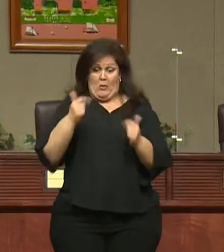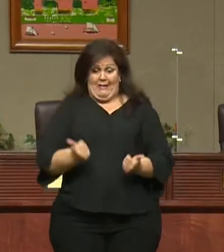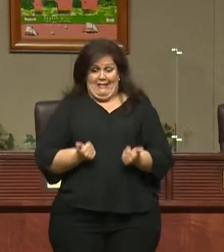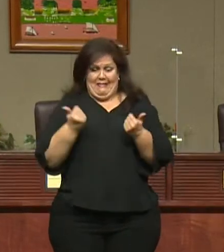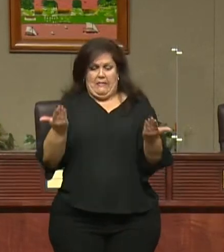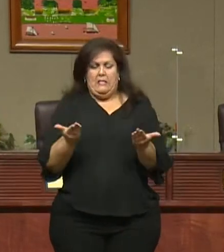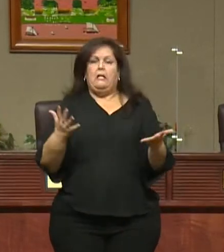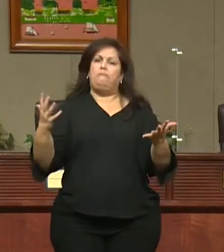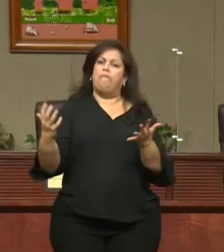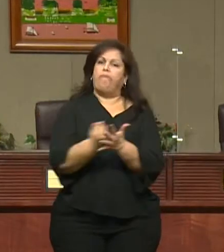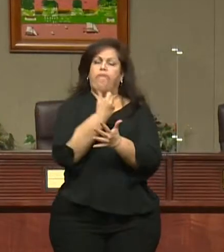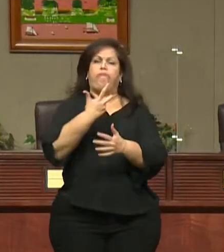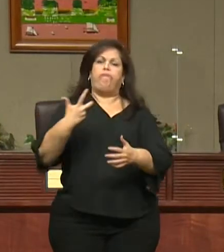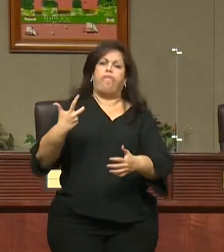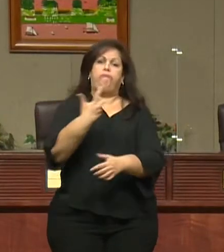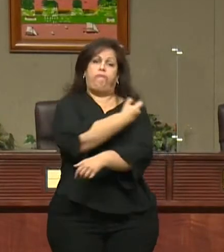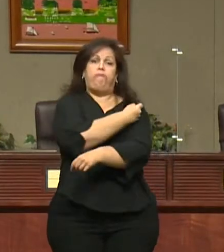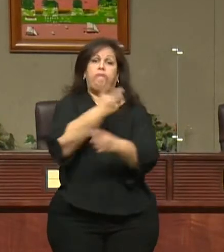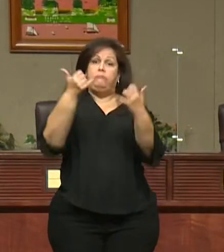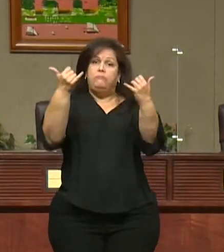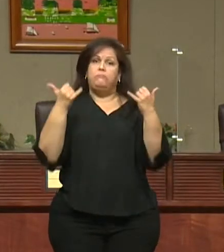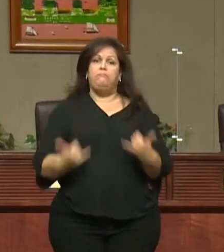inoculated.